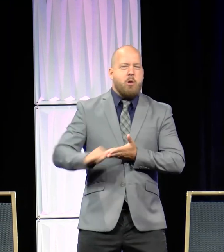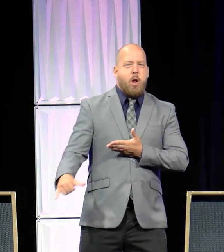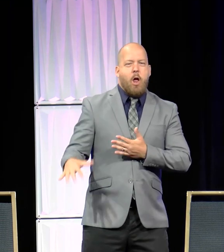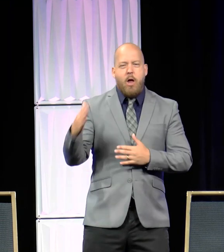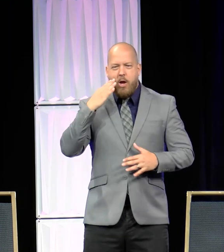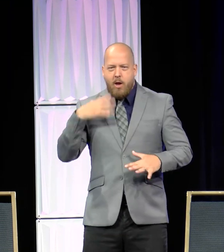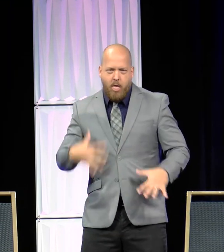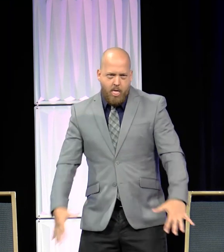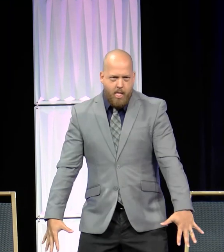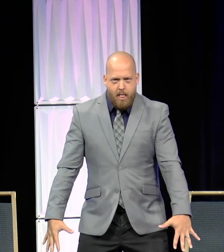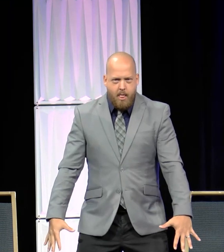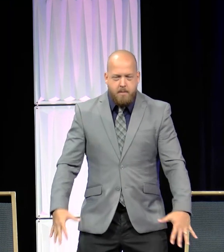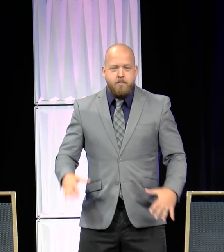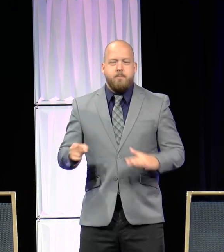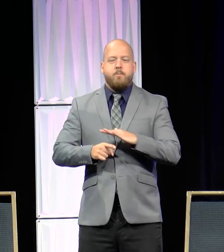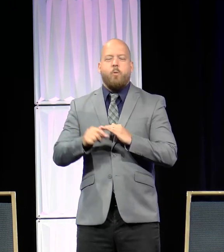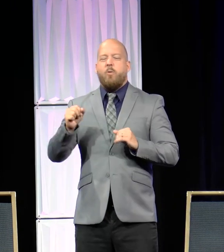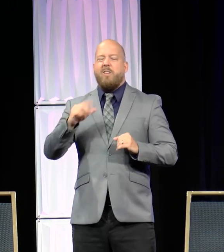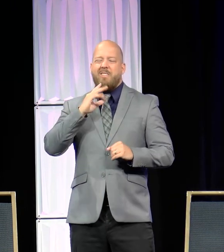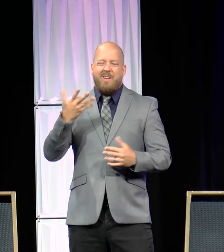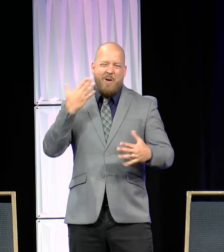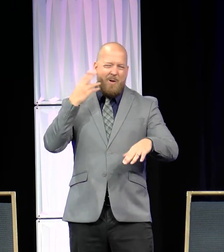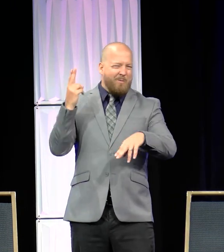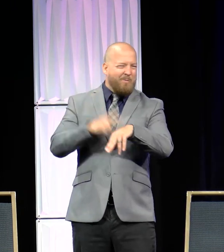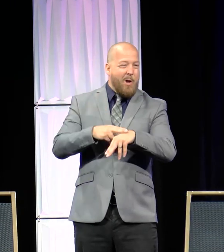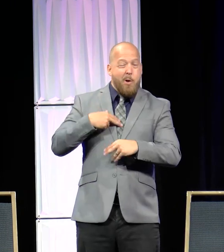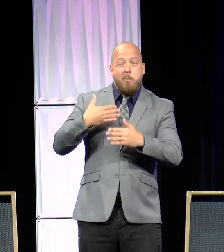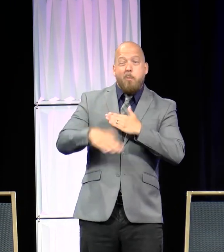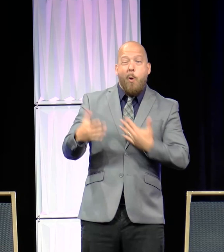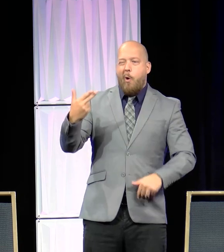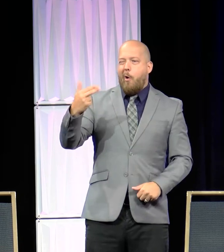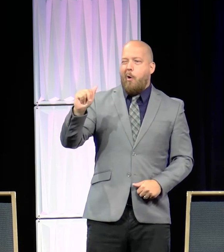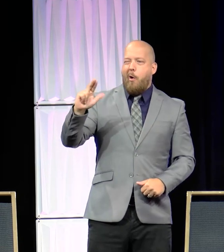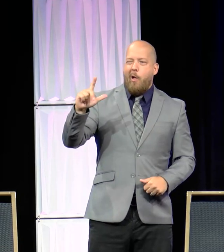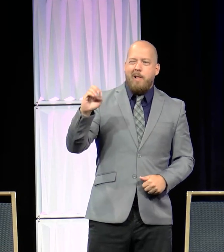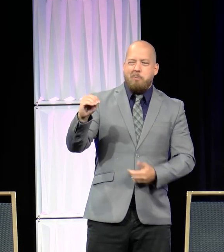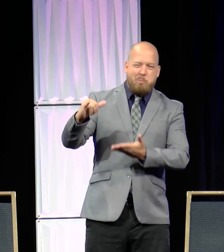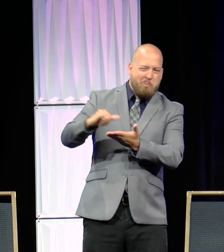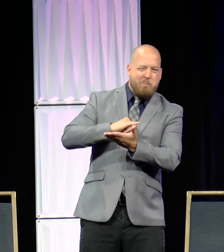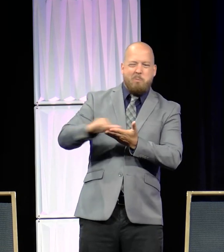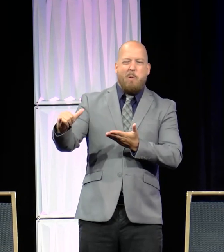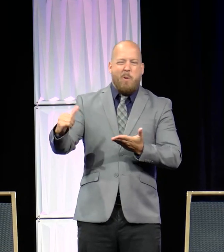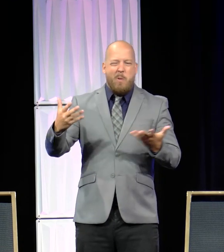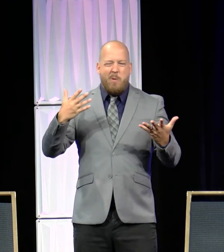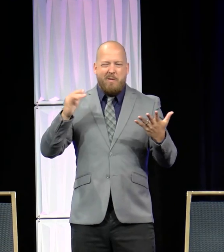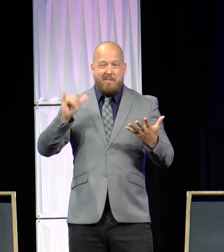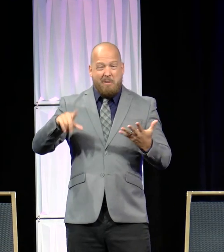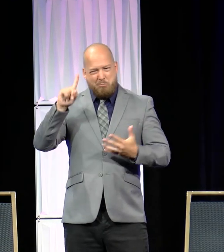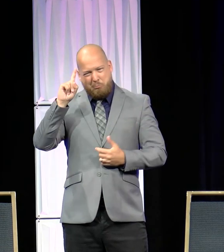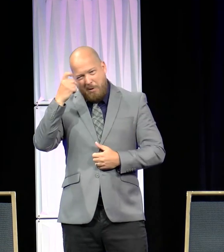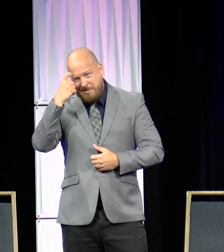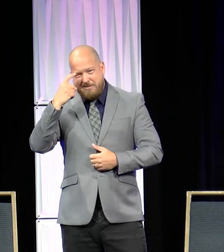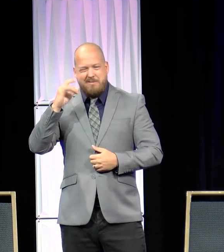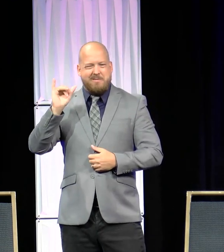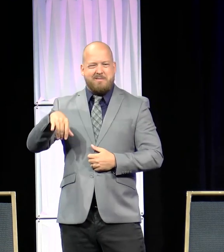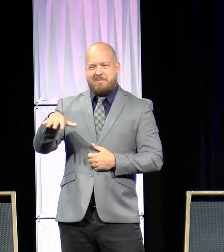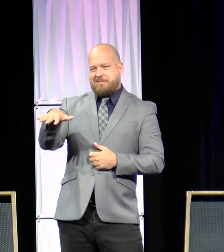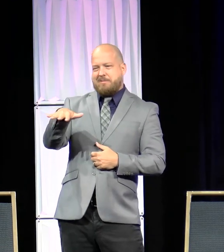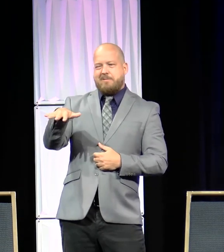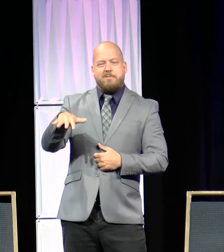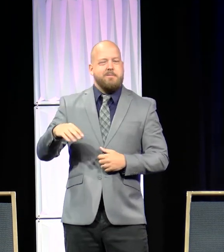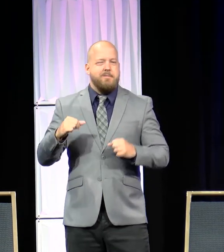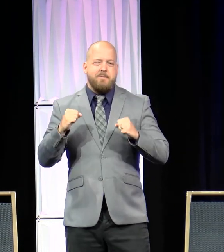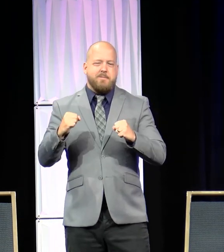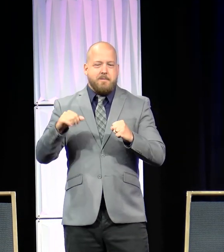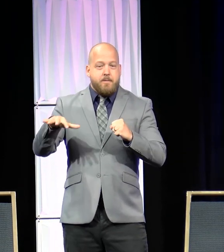I'm born in Harlem, come to you by way of the Bronx, you know. I moved to Charlotte, North Carolina, listened to some crickets and